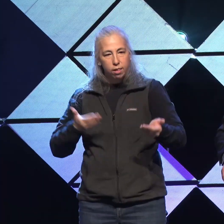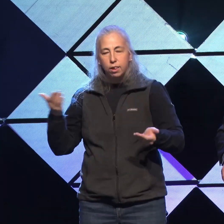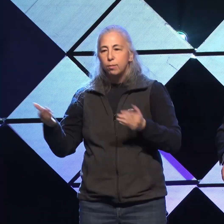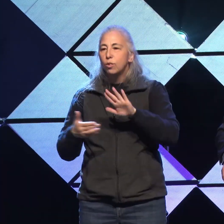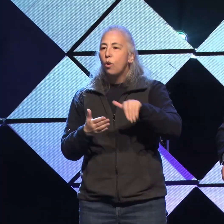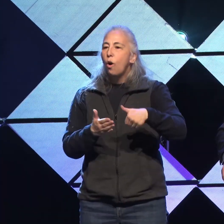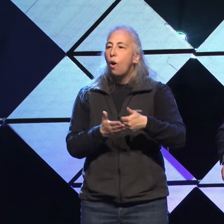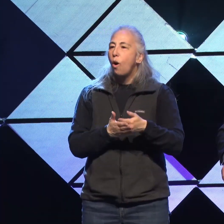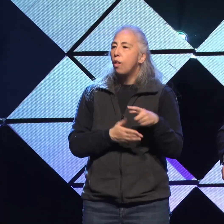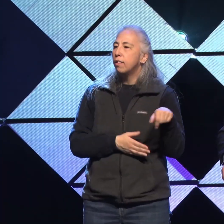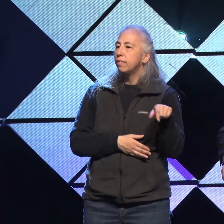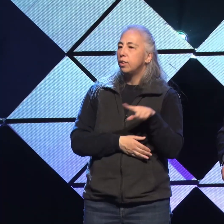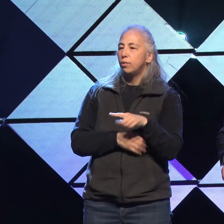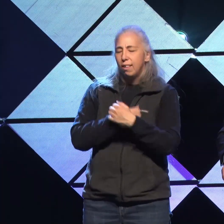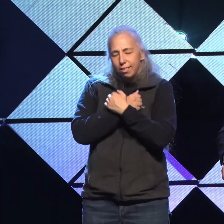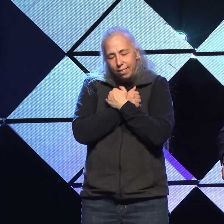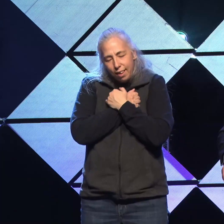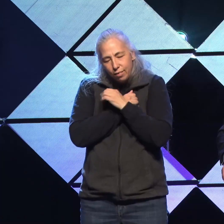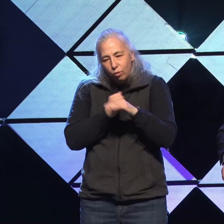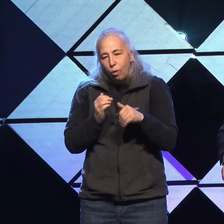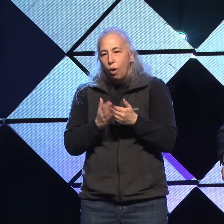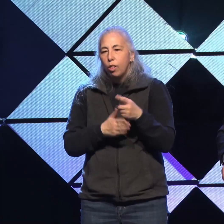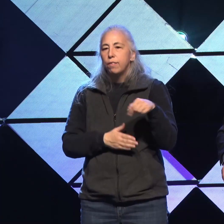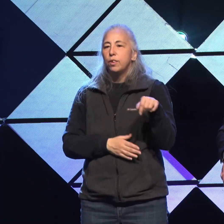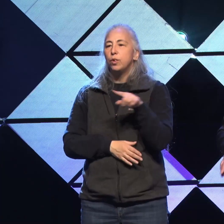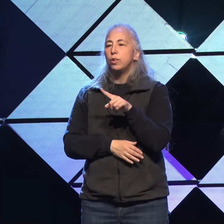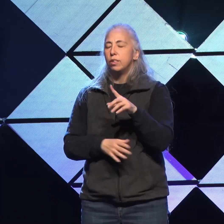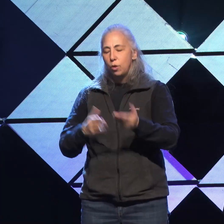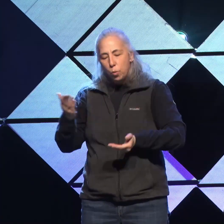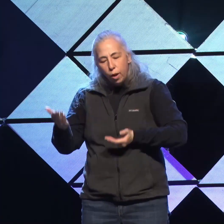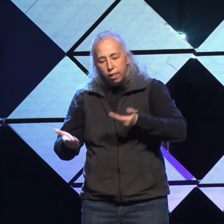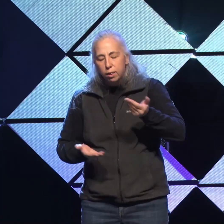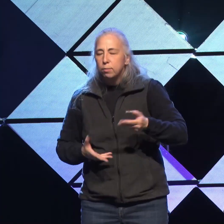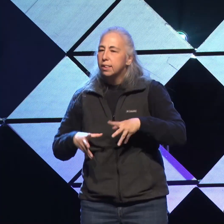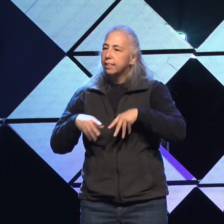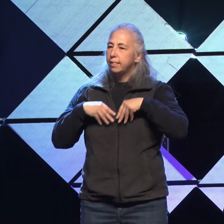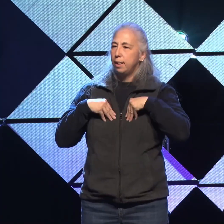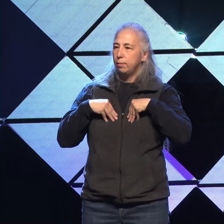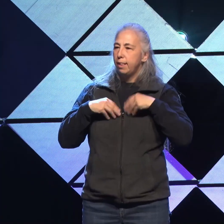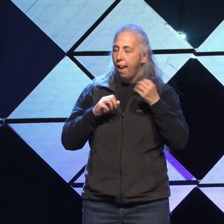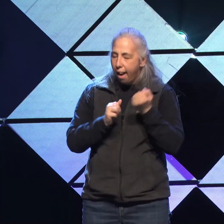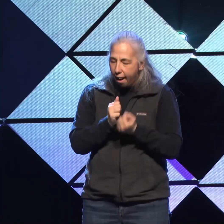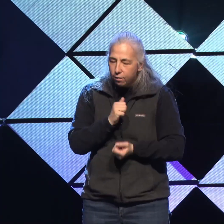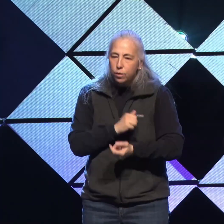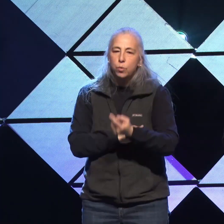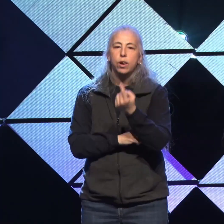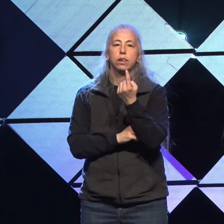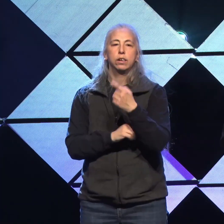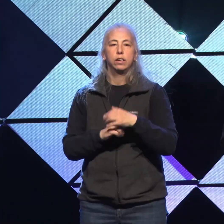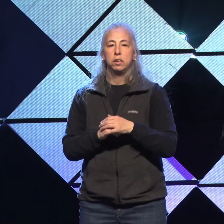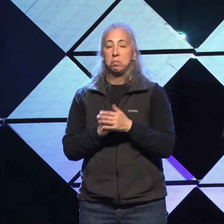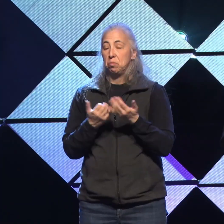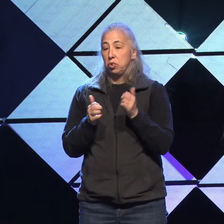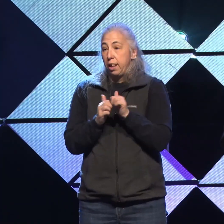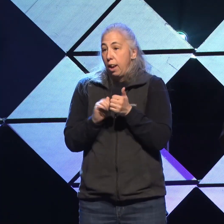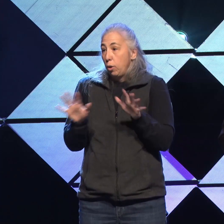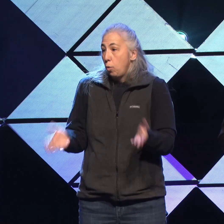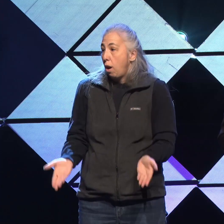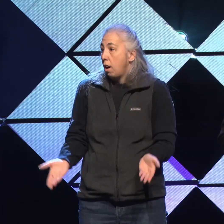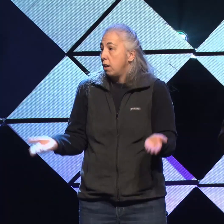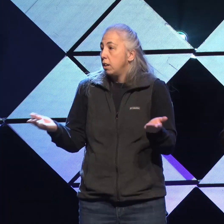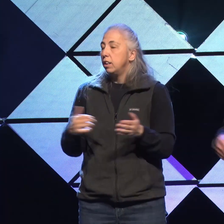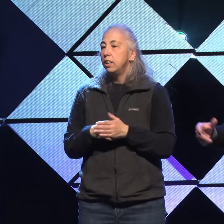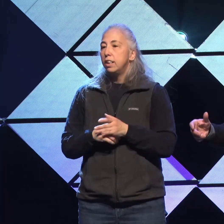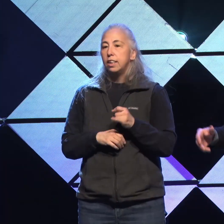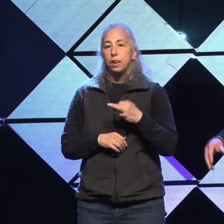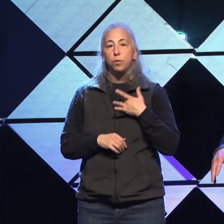loves and welcomes and accepts everyone, just the way we are. So when you feel led to come,